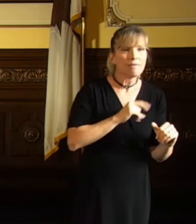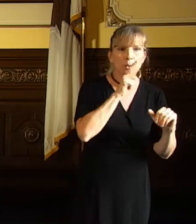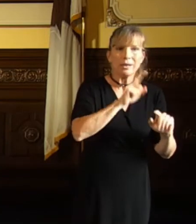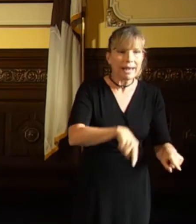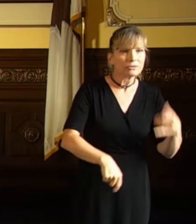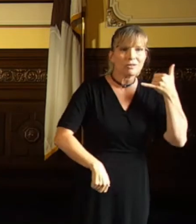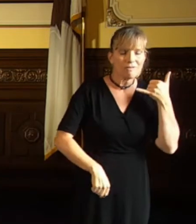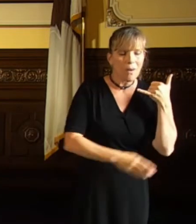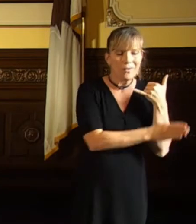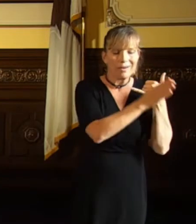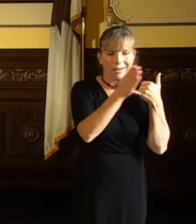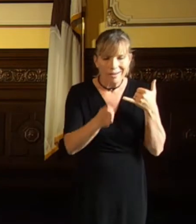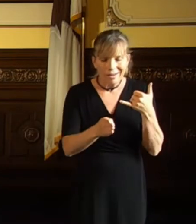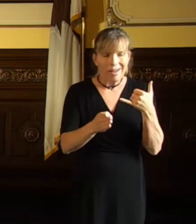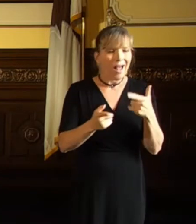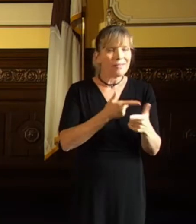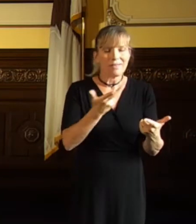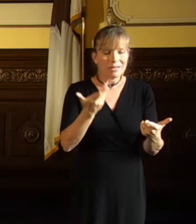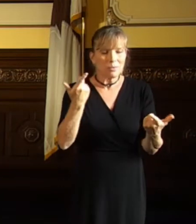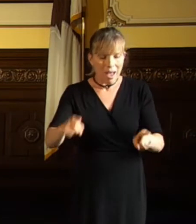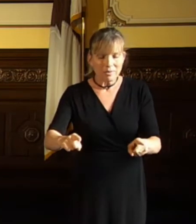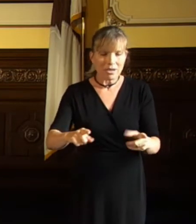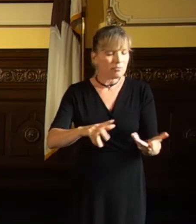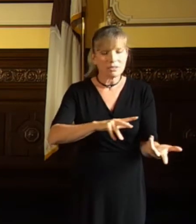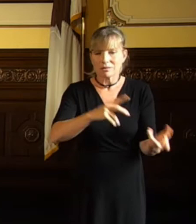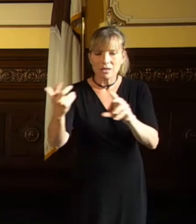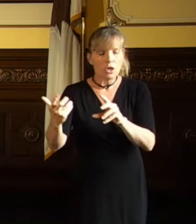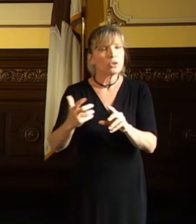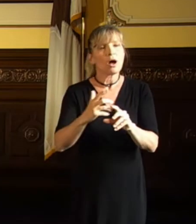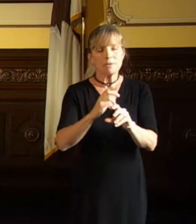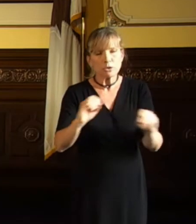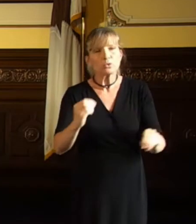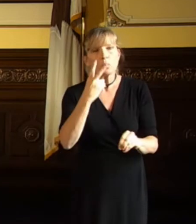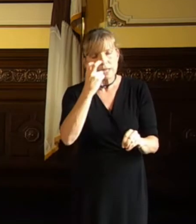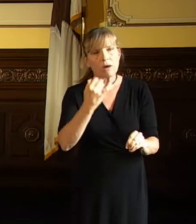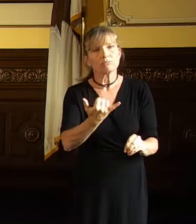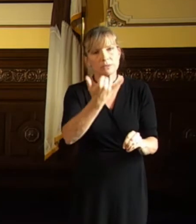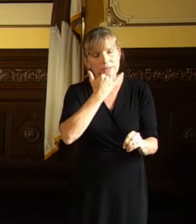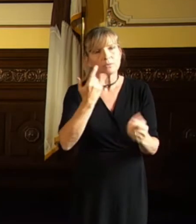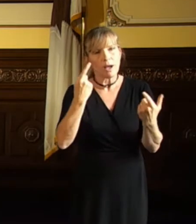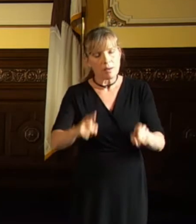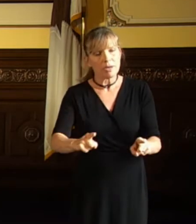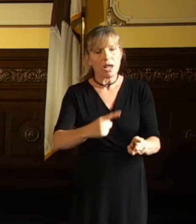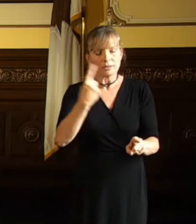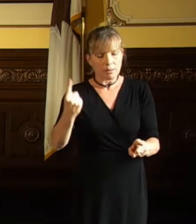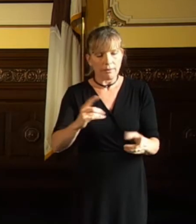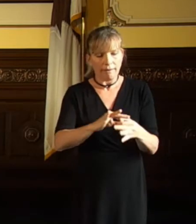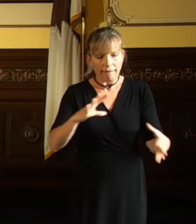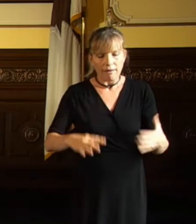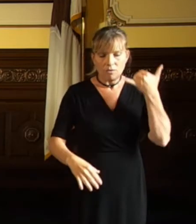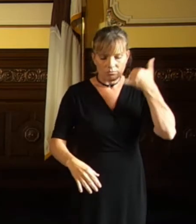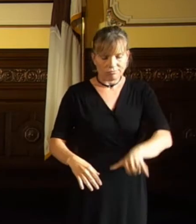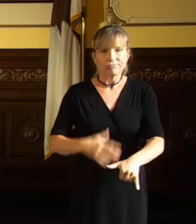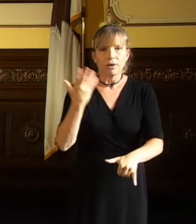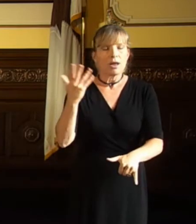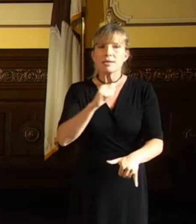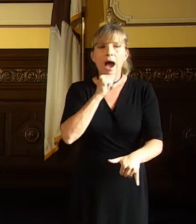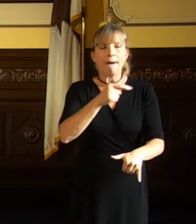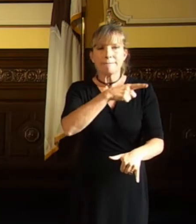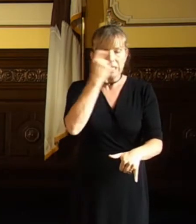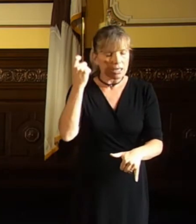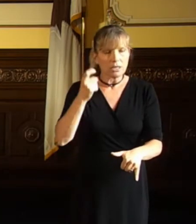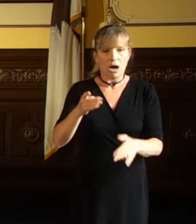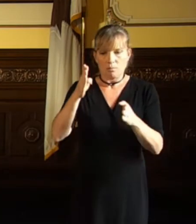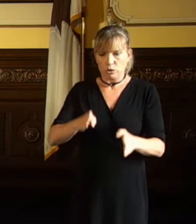can, and then things are going to happen. I mean, there's no doubt that mistakes get made. If somebody gets cut off the phone line, it's not because there's